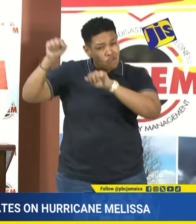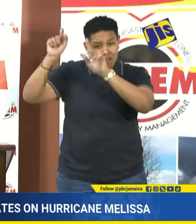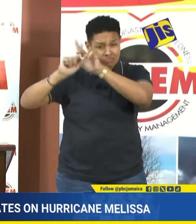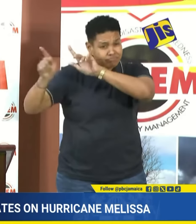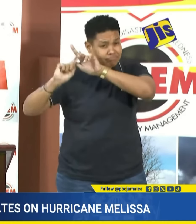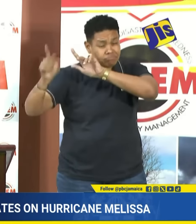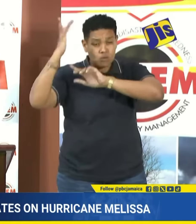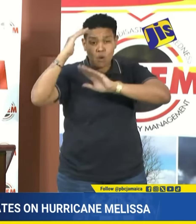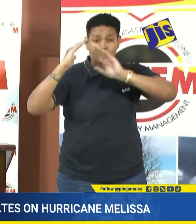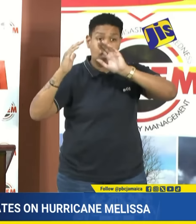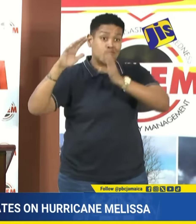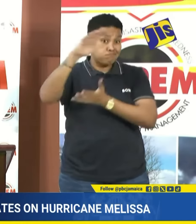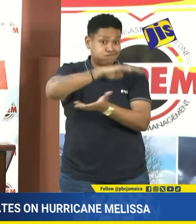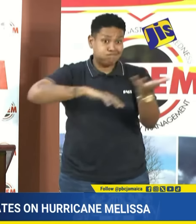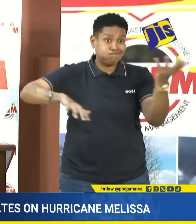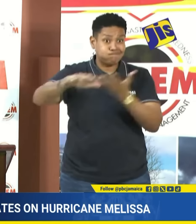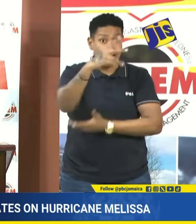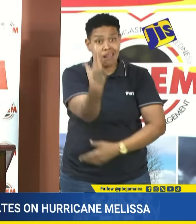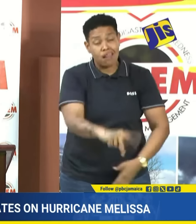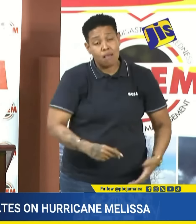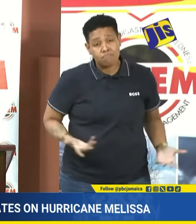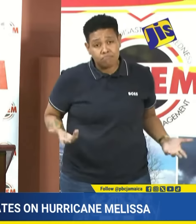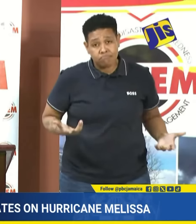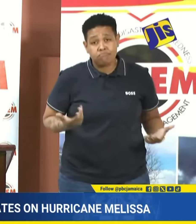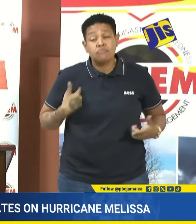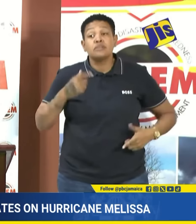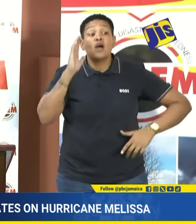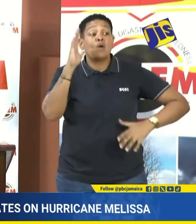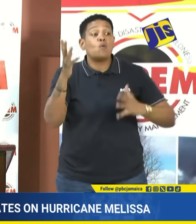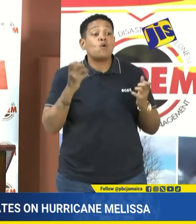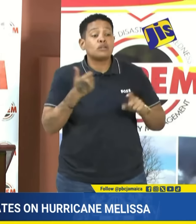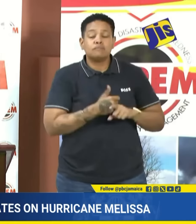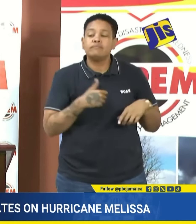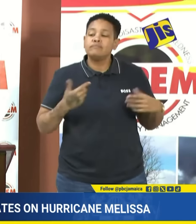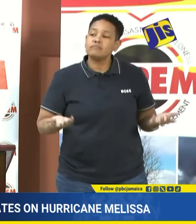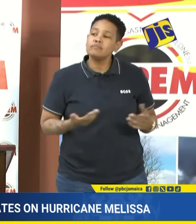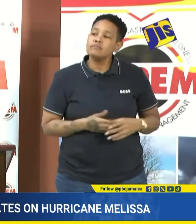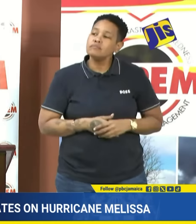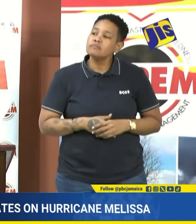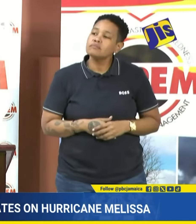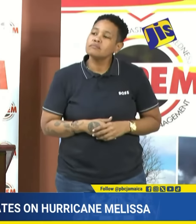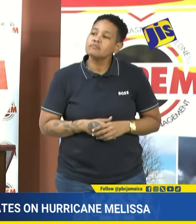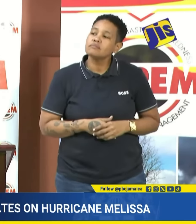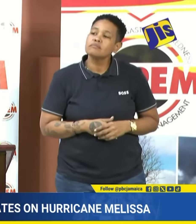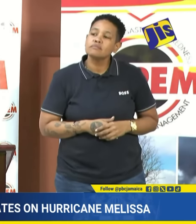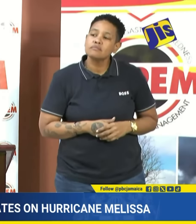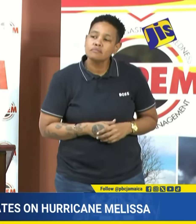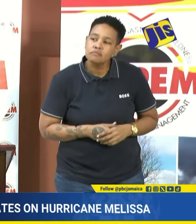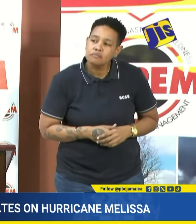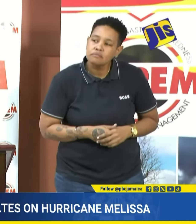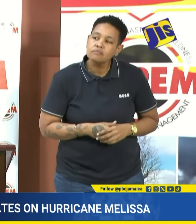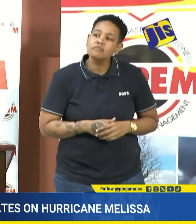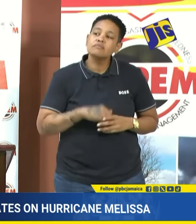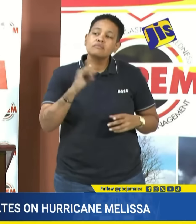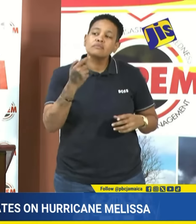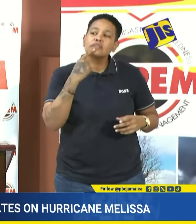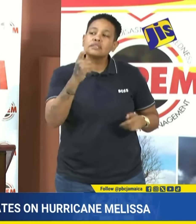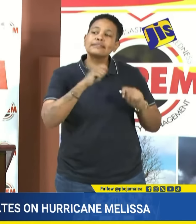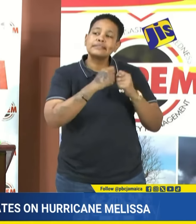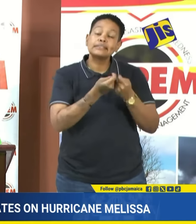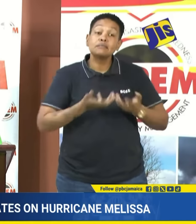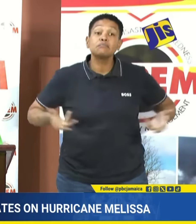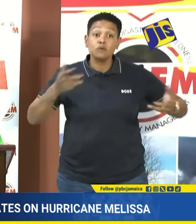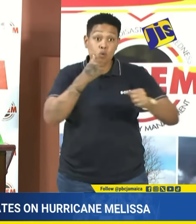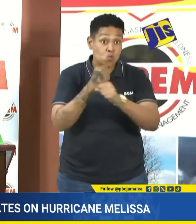storm is approaching us. And so I just want to just say to the teams that